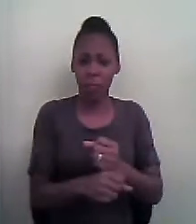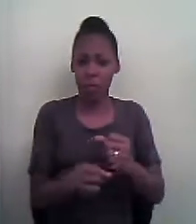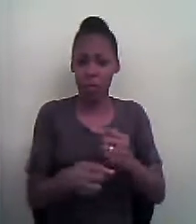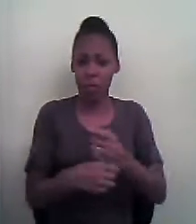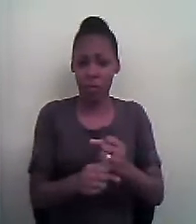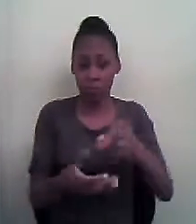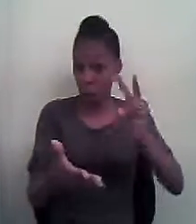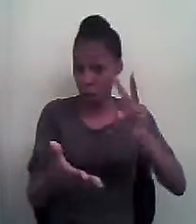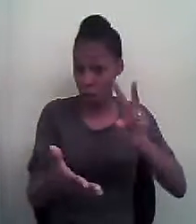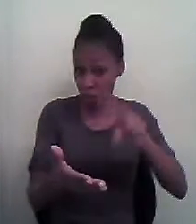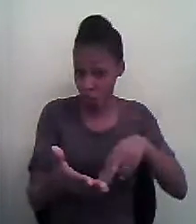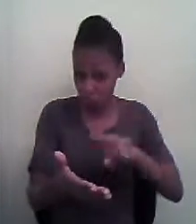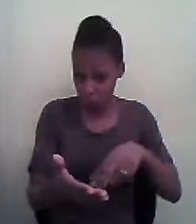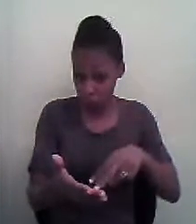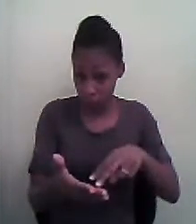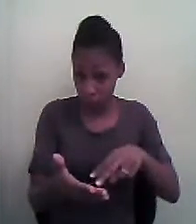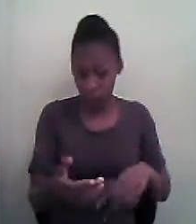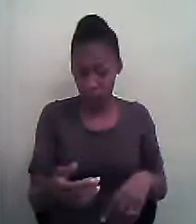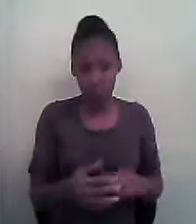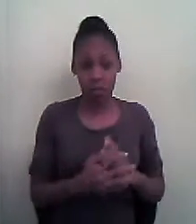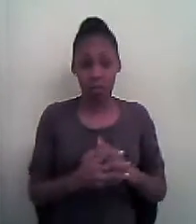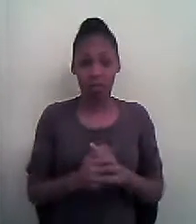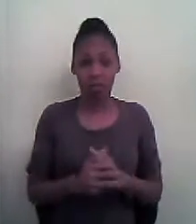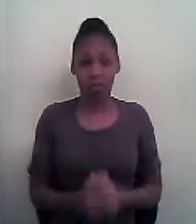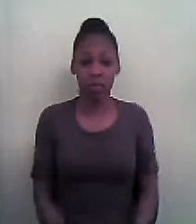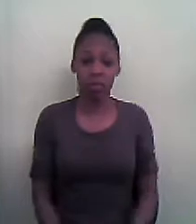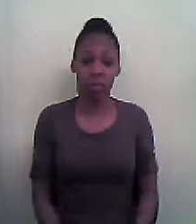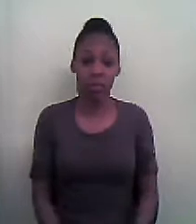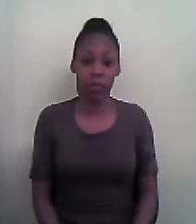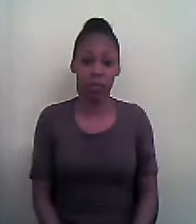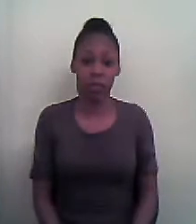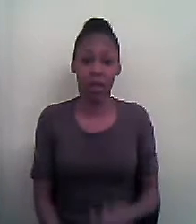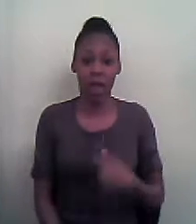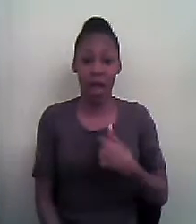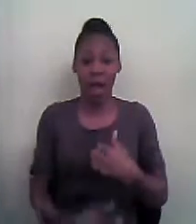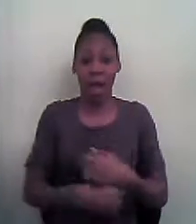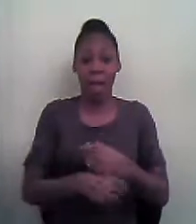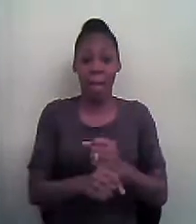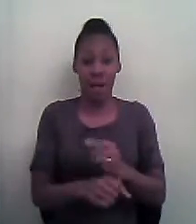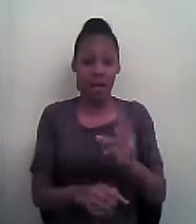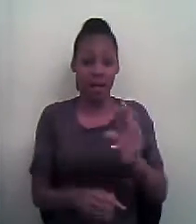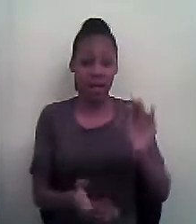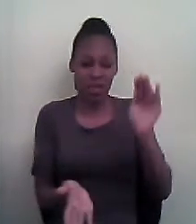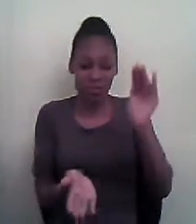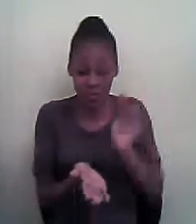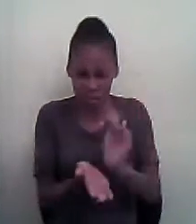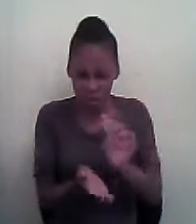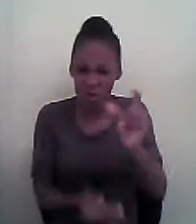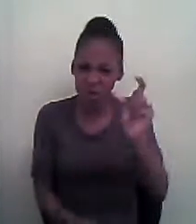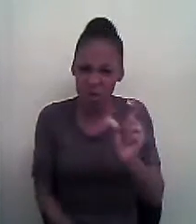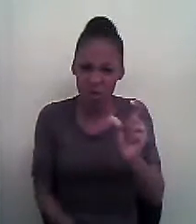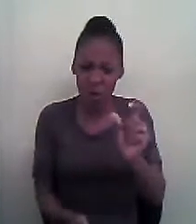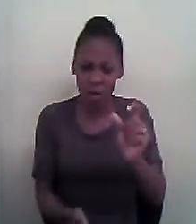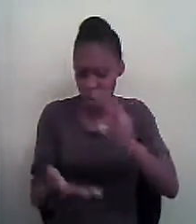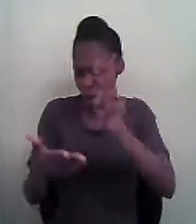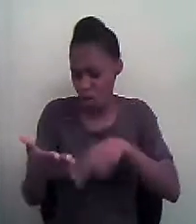by creating some mini research projects. And one of these research projects is to have students read something from